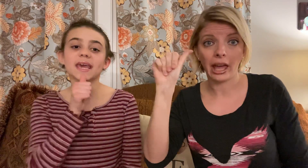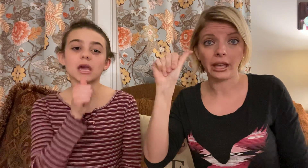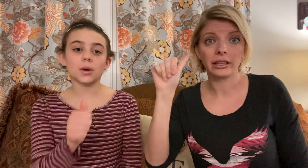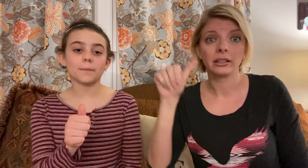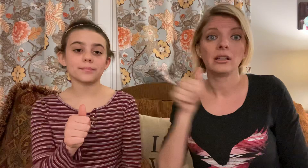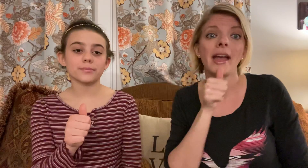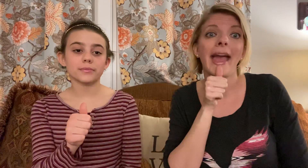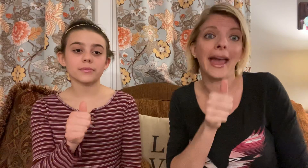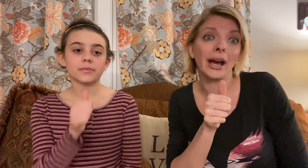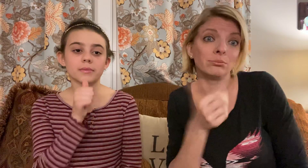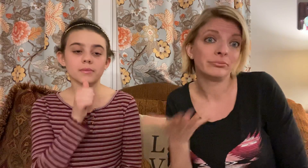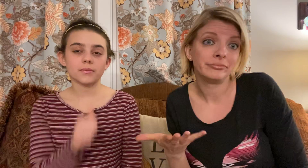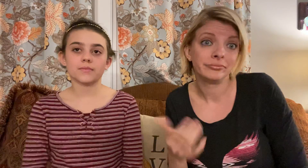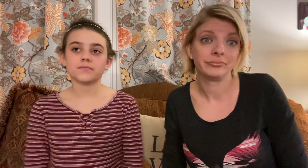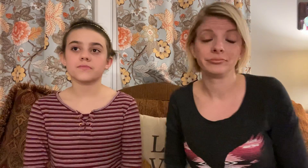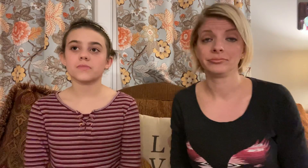A. Am.